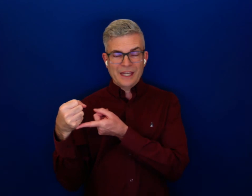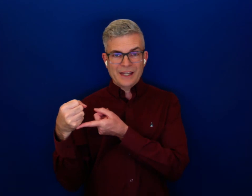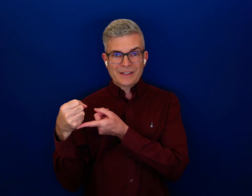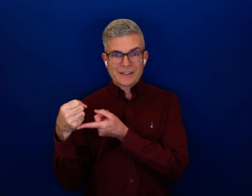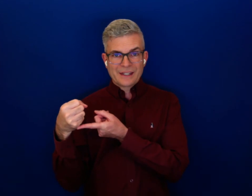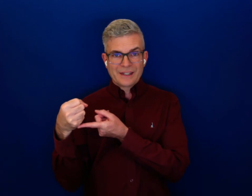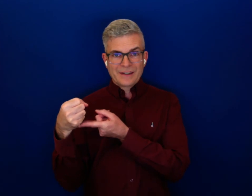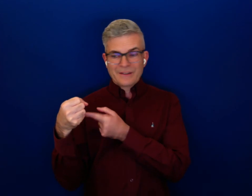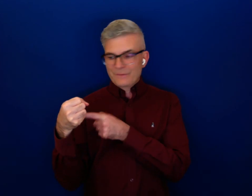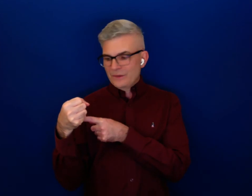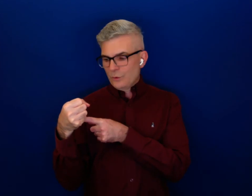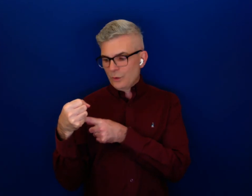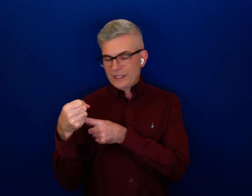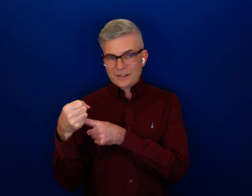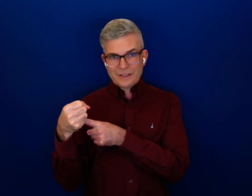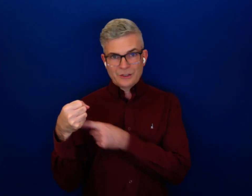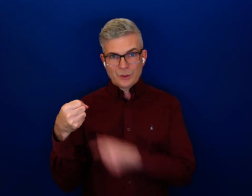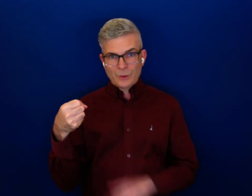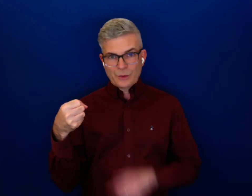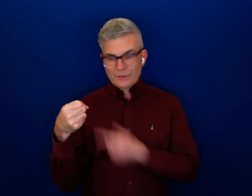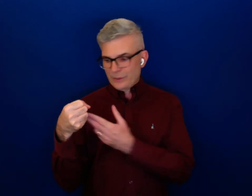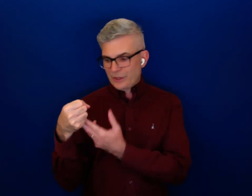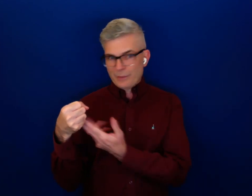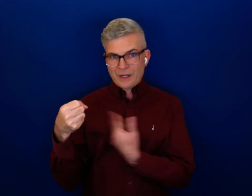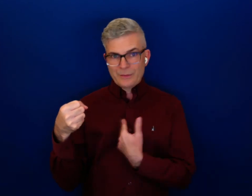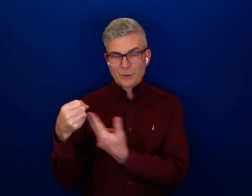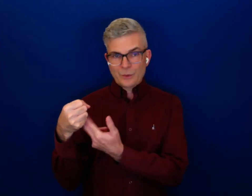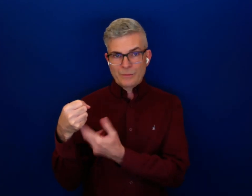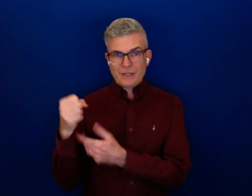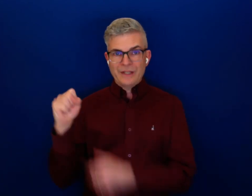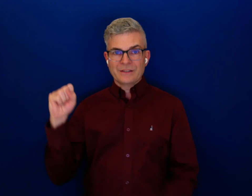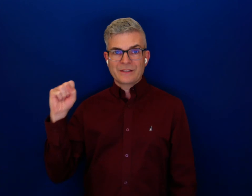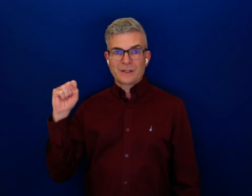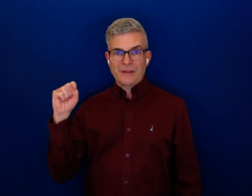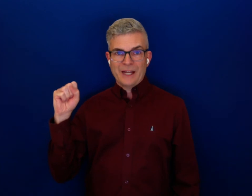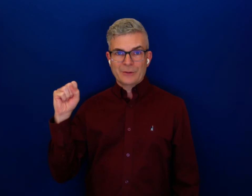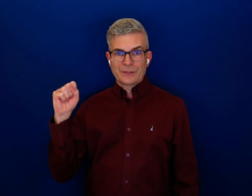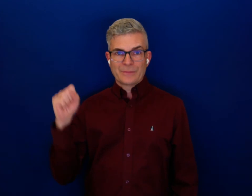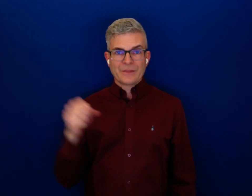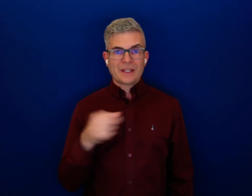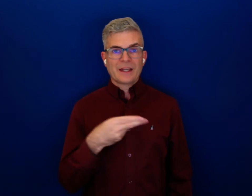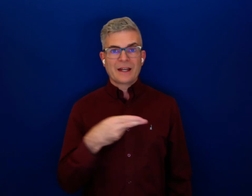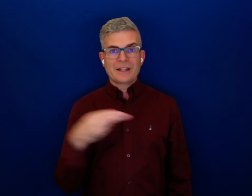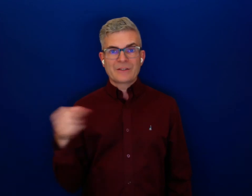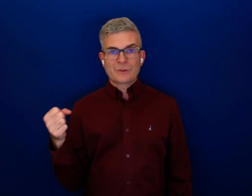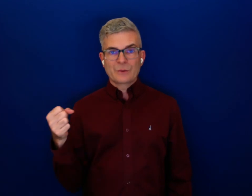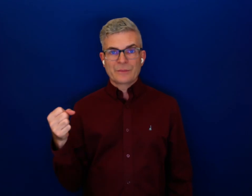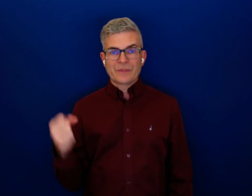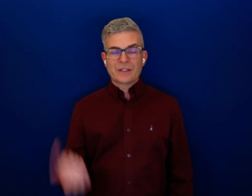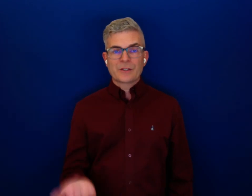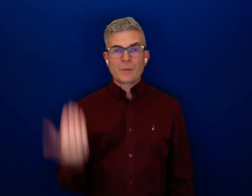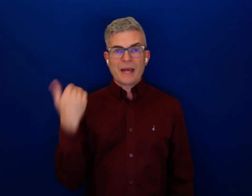S oriented toward, with the palm toward me instead of out, high school. So